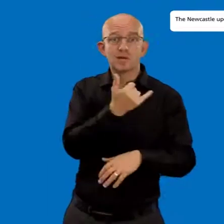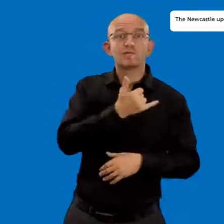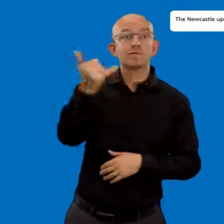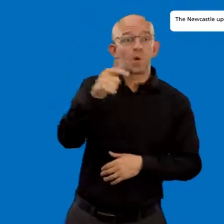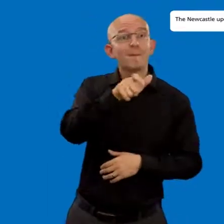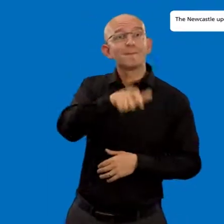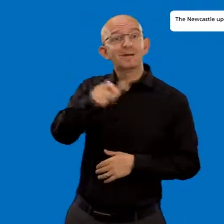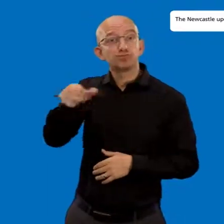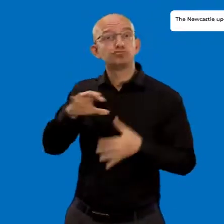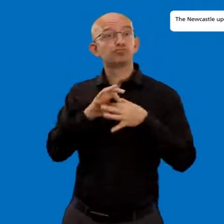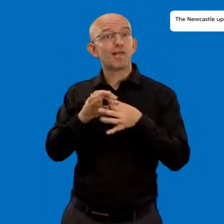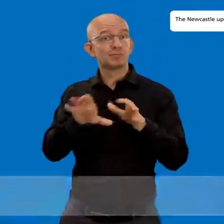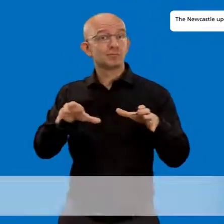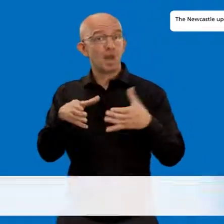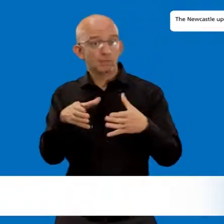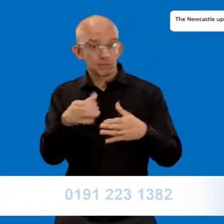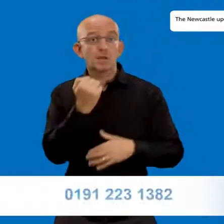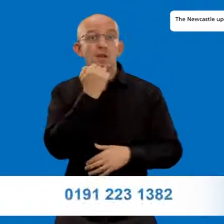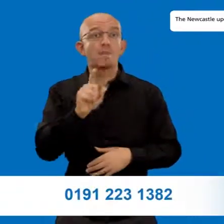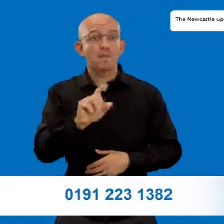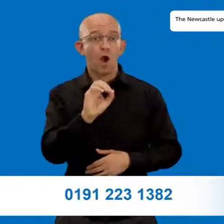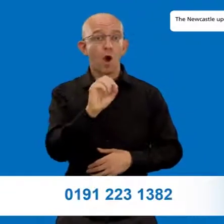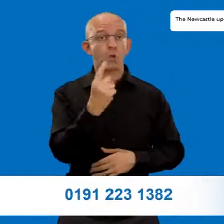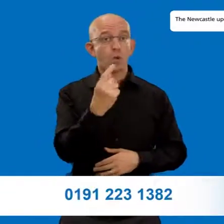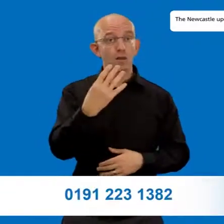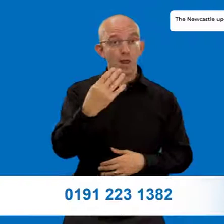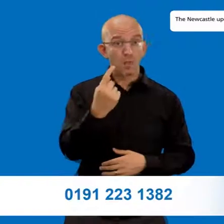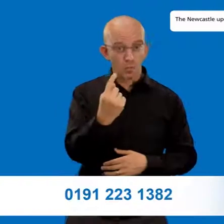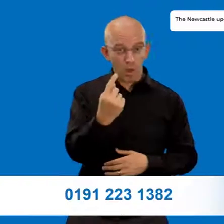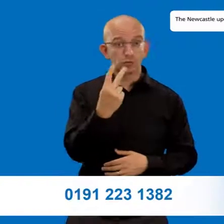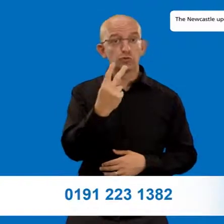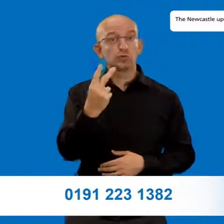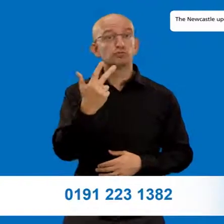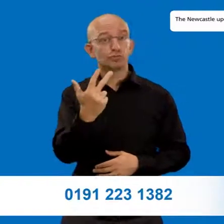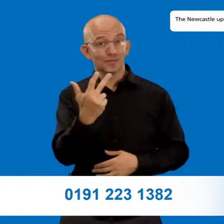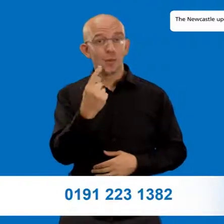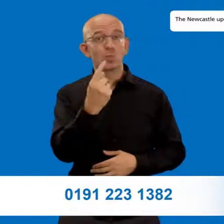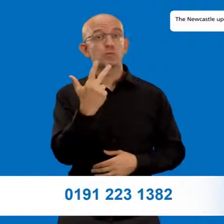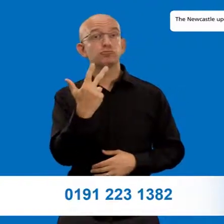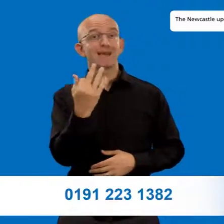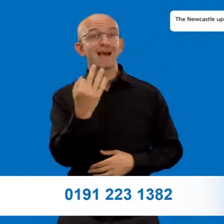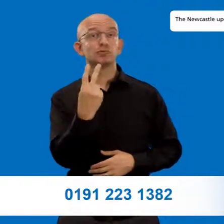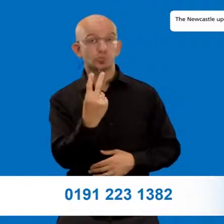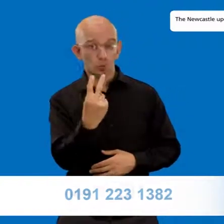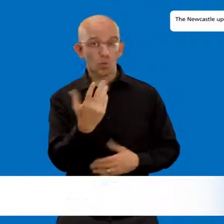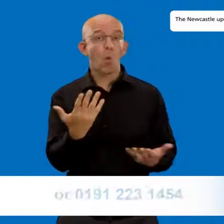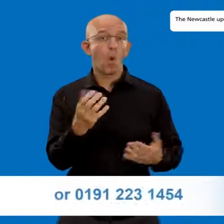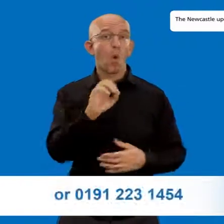Relations Department on 0191 223 1382 or